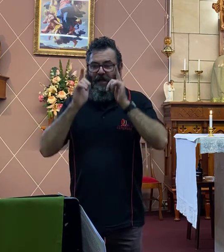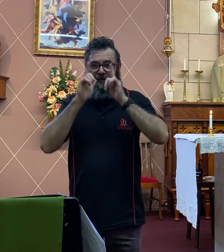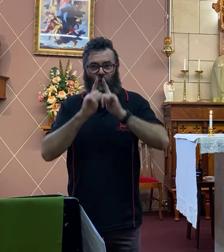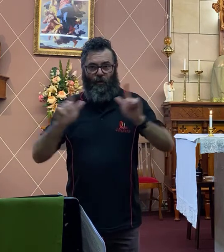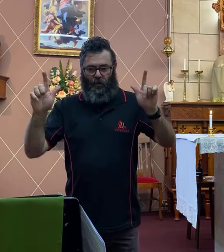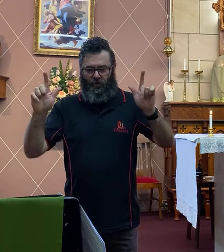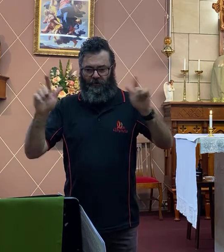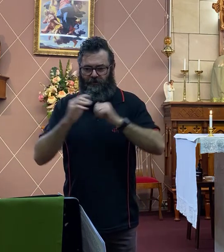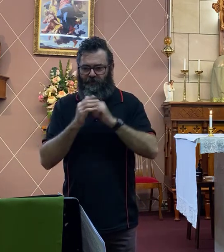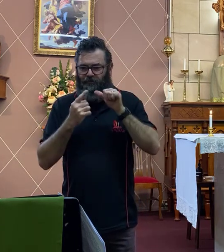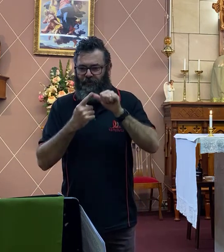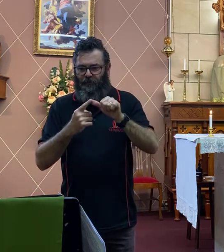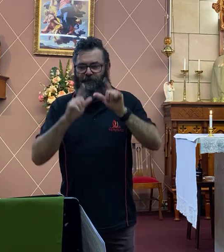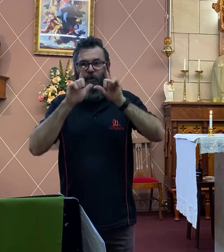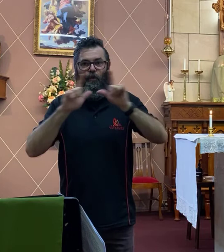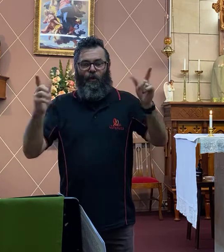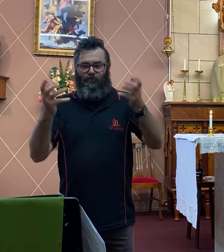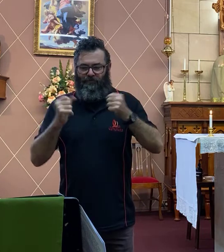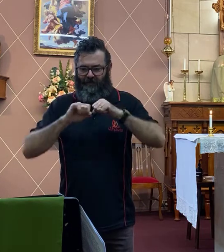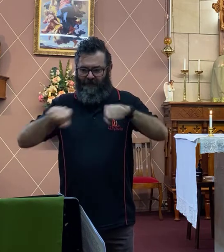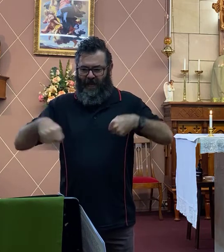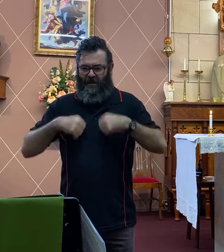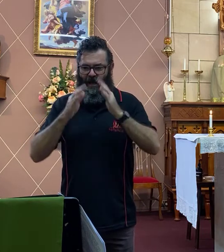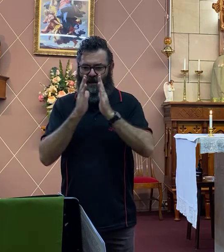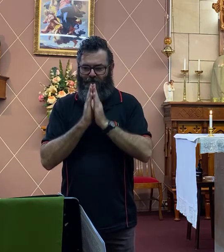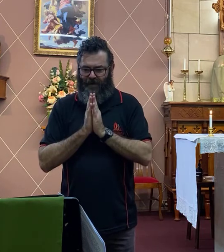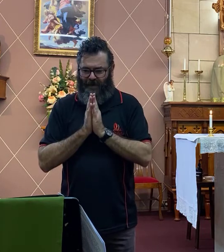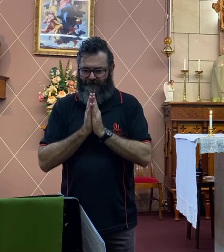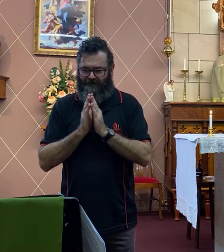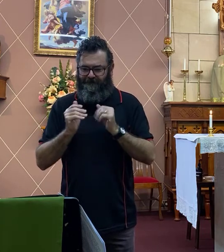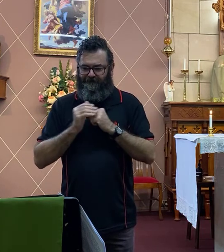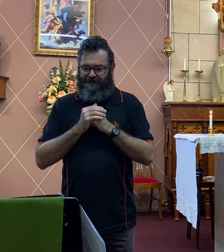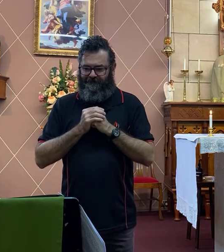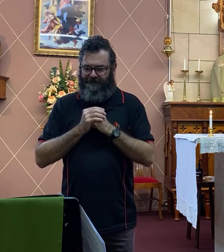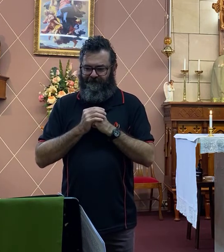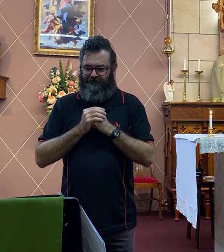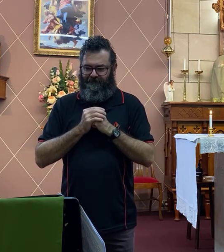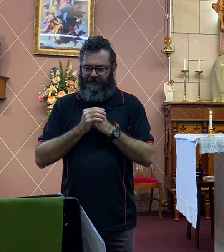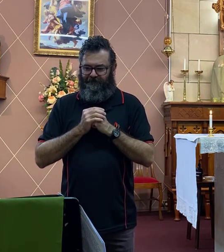God. We pray to the Lord. Lord, receive our prayer.